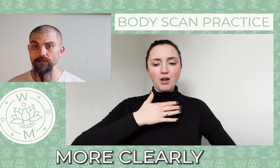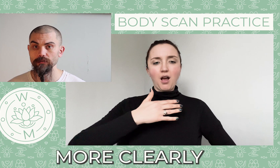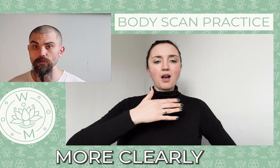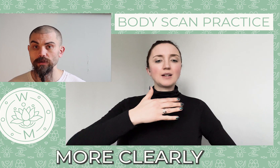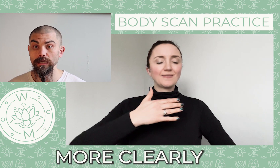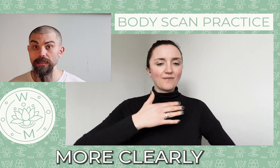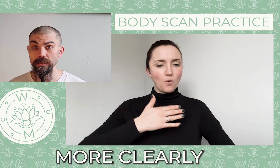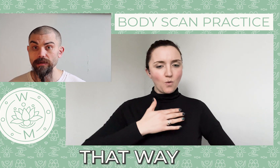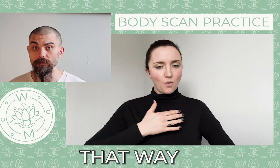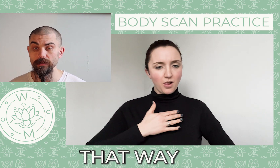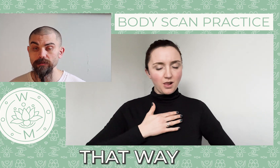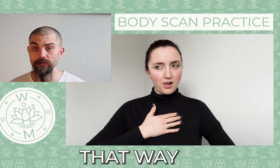more clearly that way.